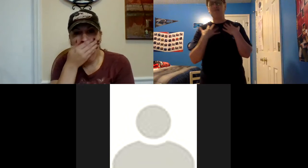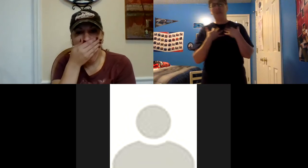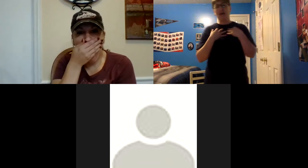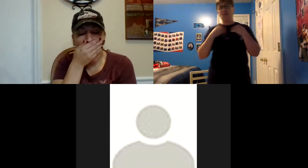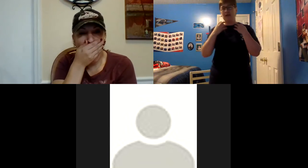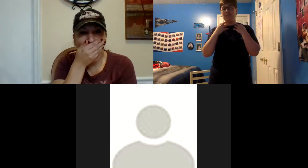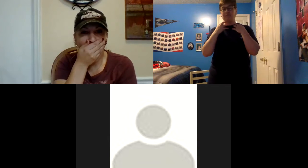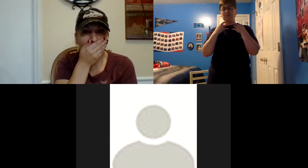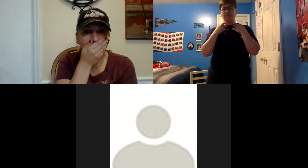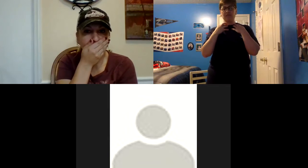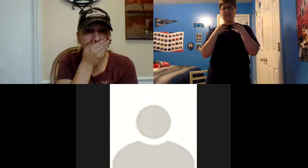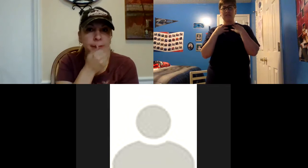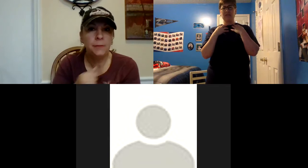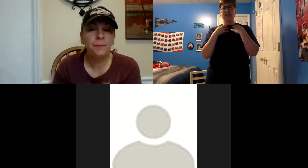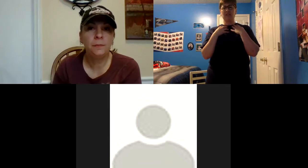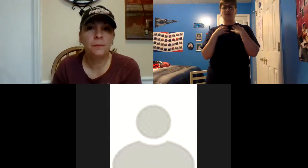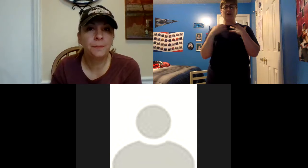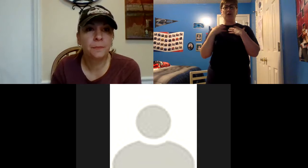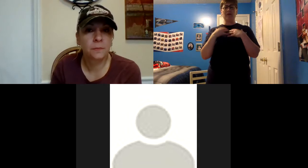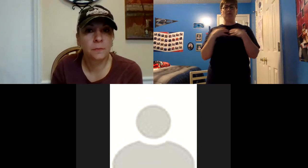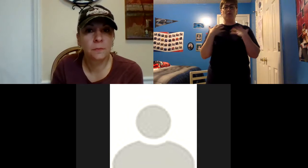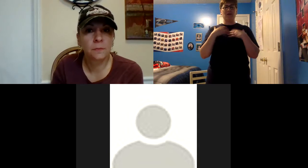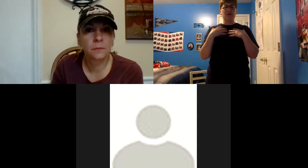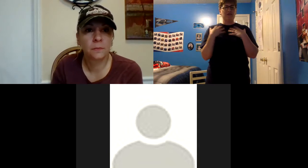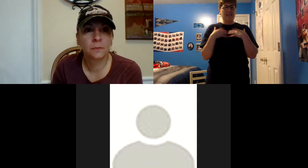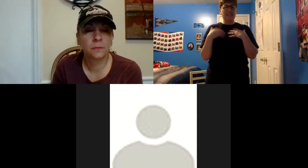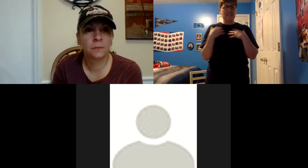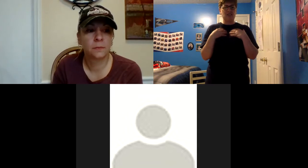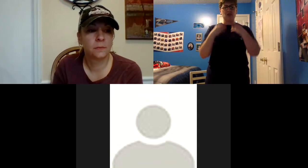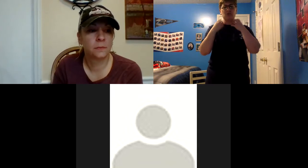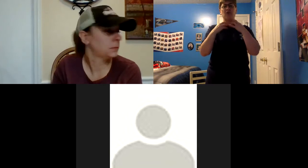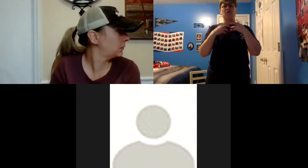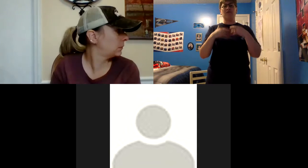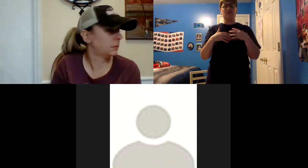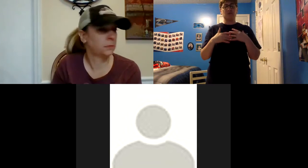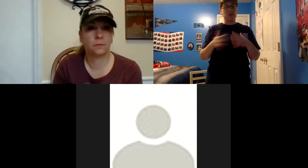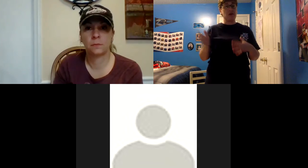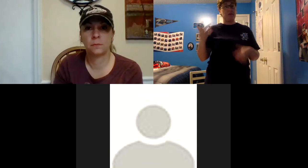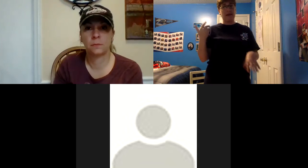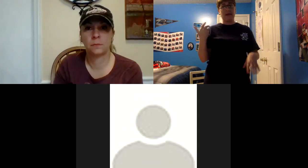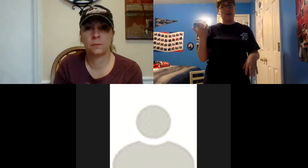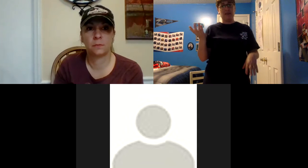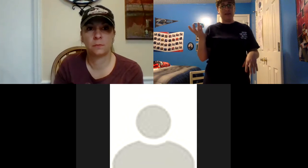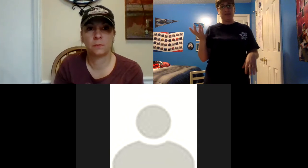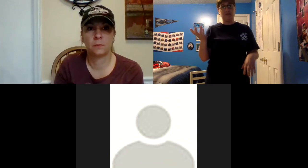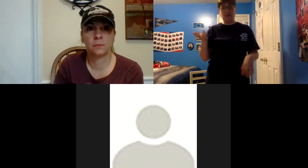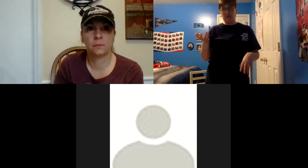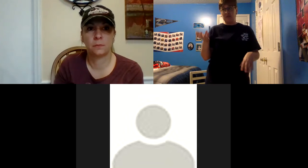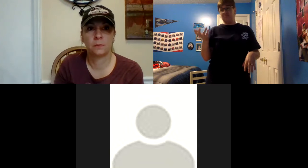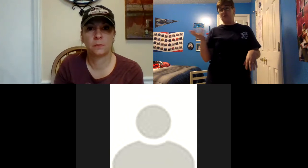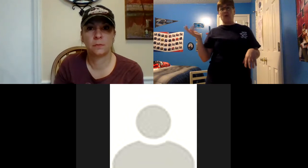reason for that one is because long ago, people would wear those fancy shirts with all the ruffles. We're talking back in like